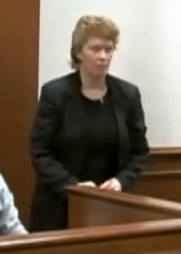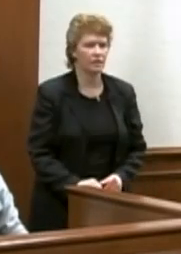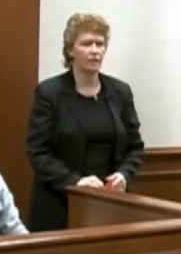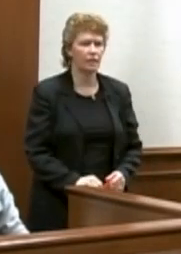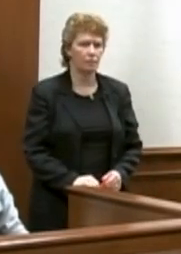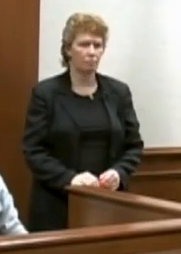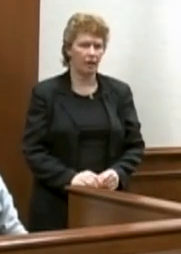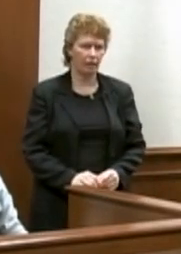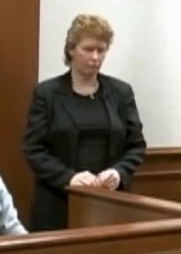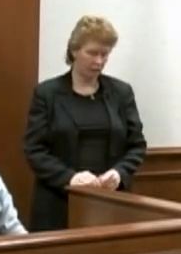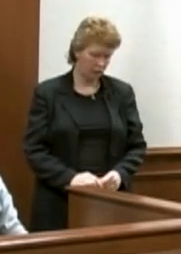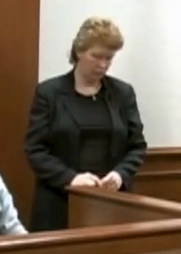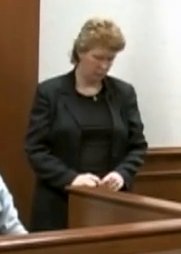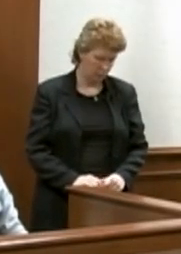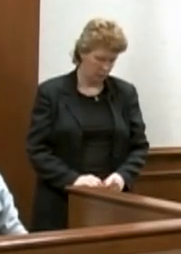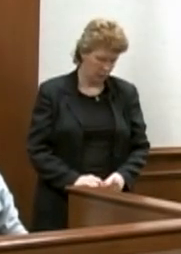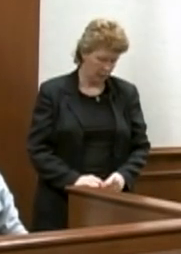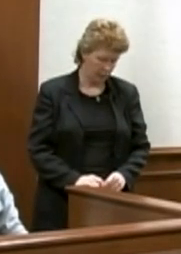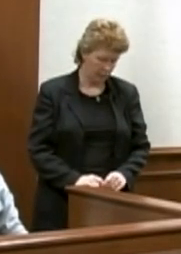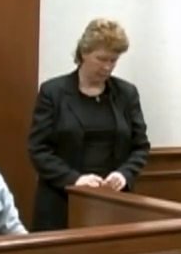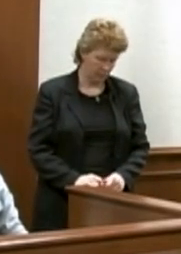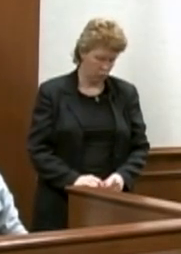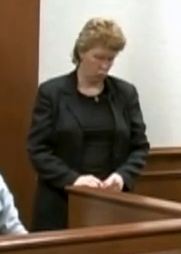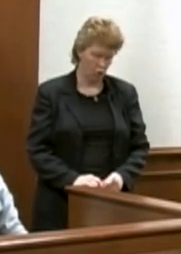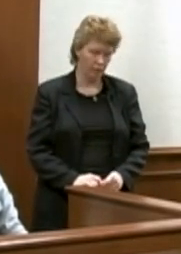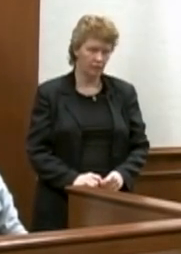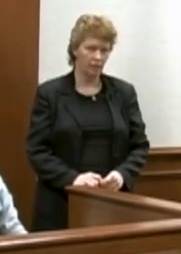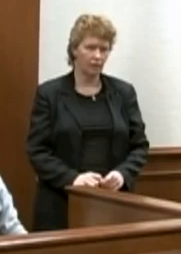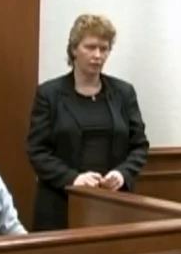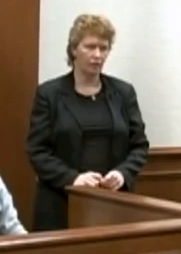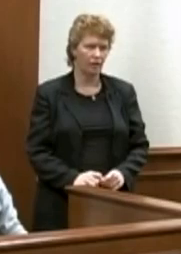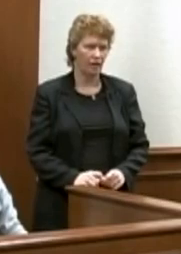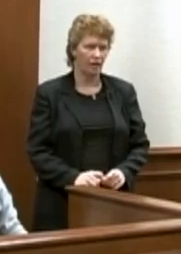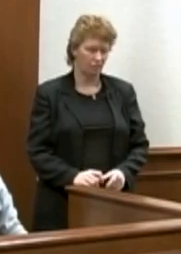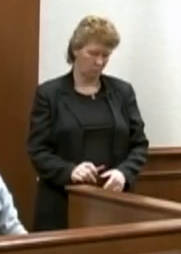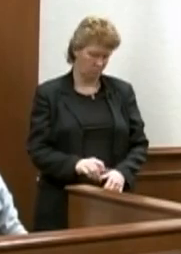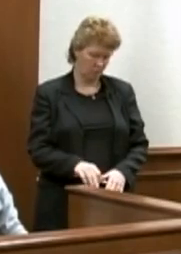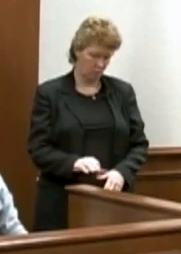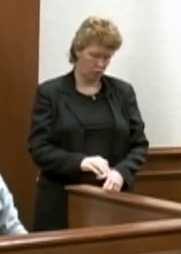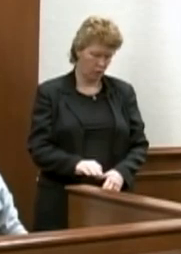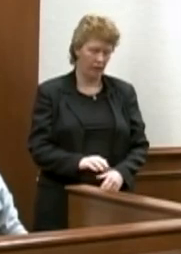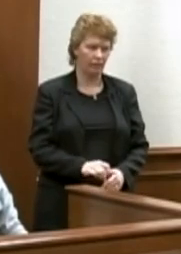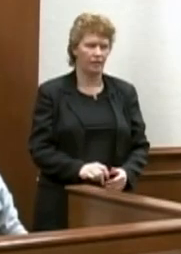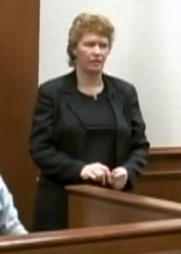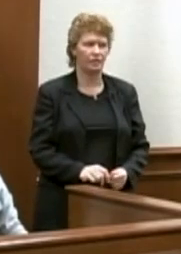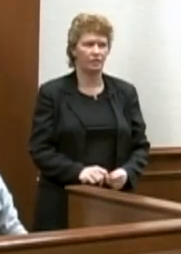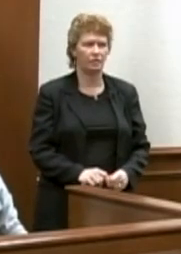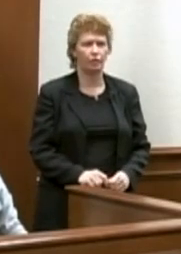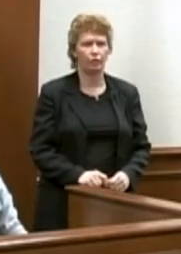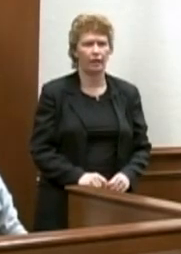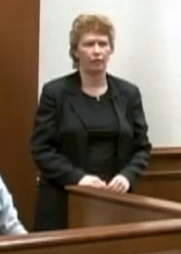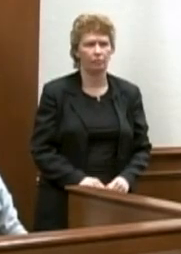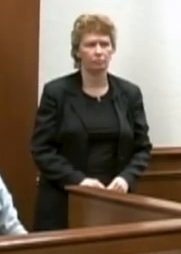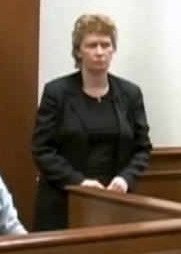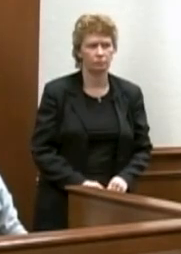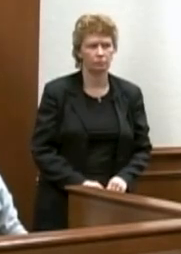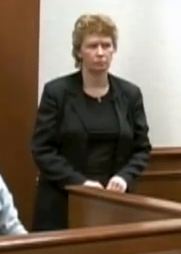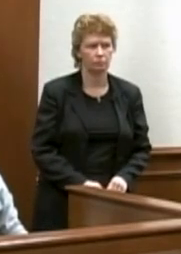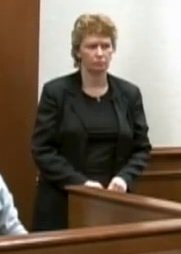My name is Kit Manville. I live in Warrenton, somewhere around in the Darrow